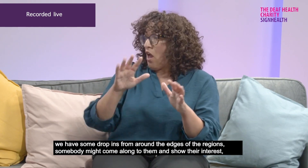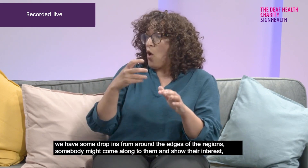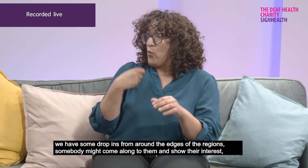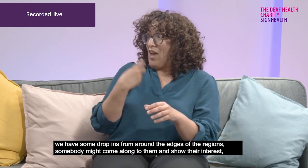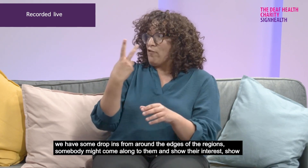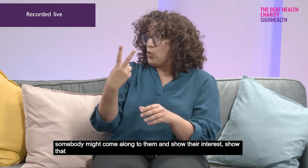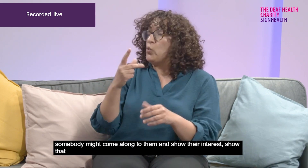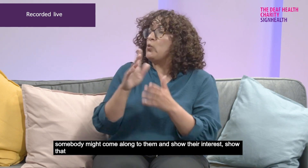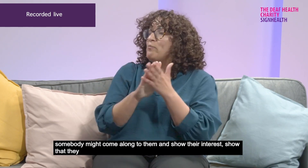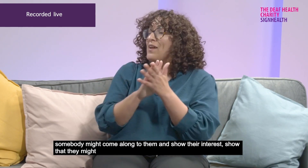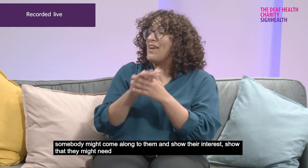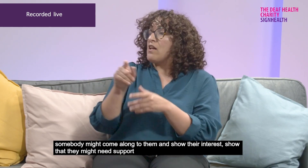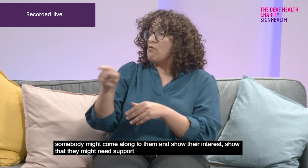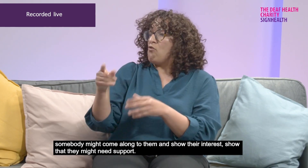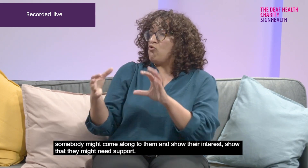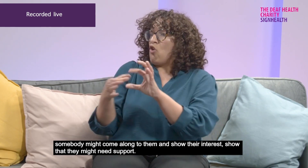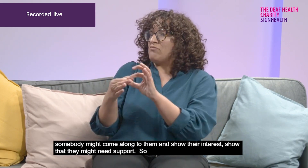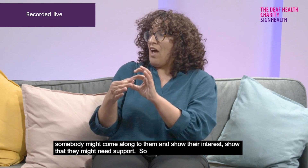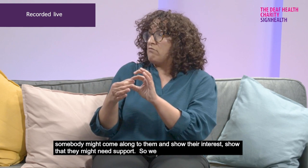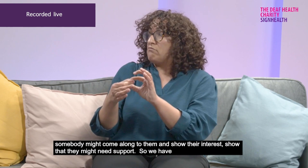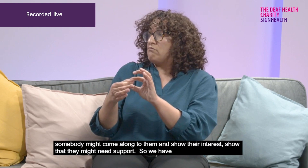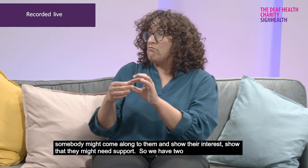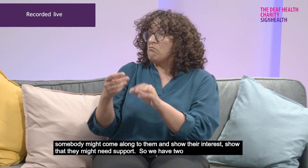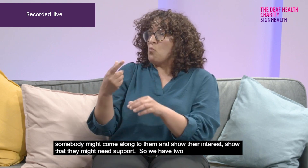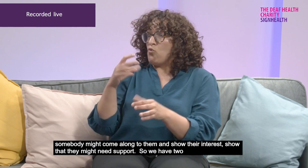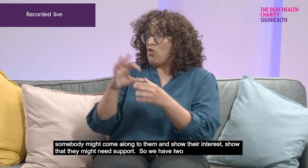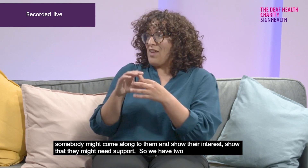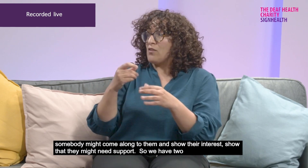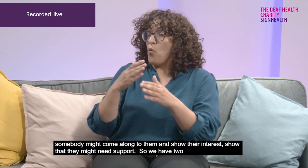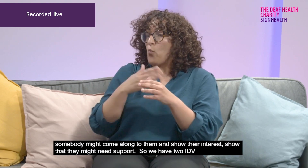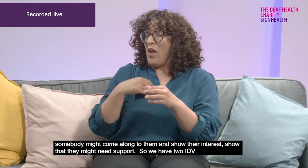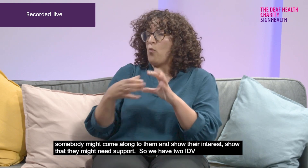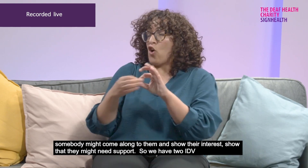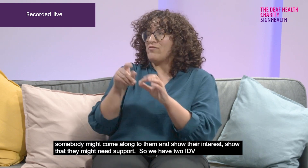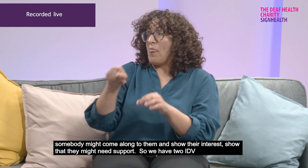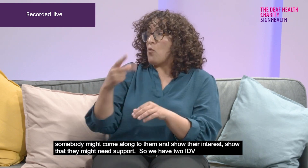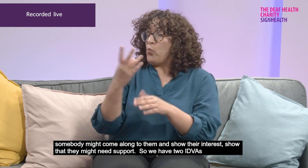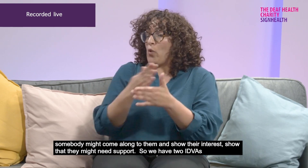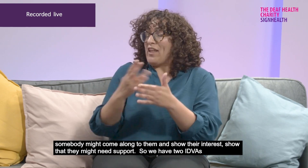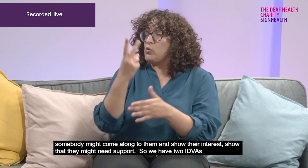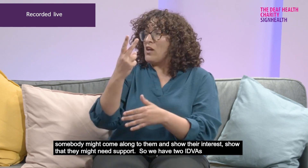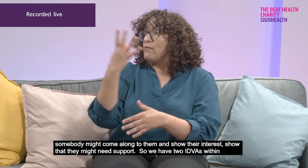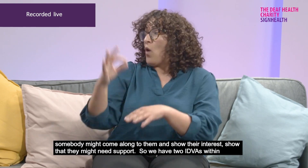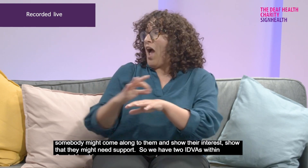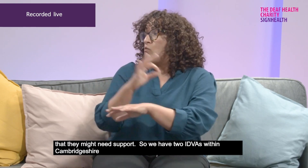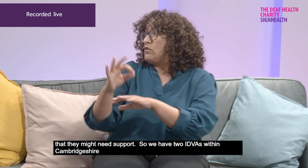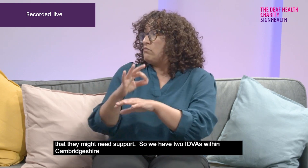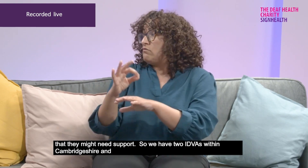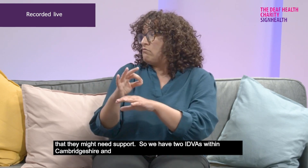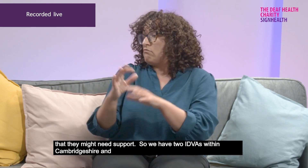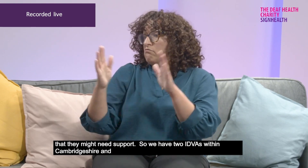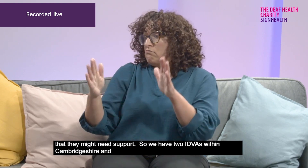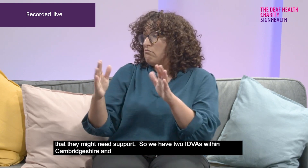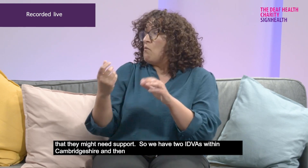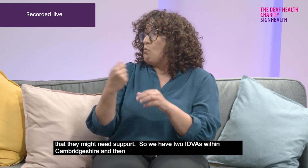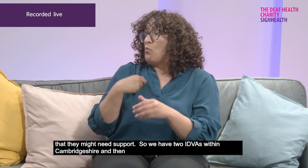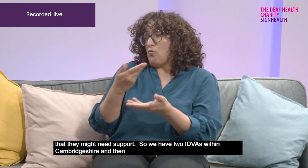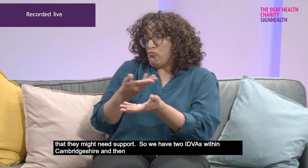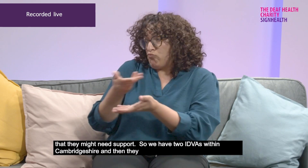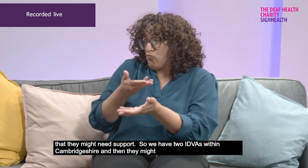their interest, show that they might need support. So we have two IDVAs within the Cambridgeshire, and then they might